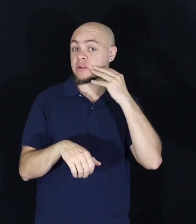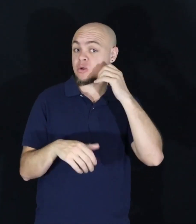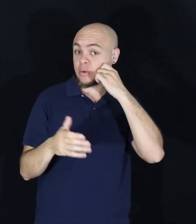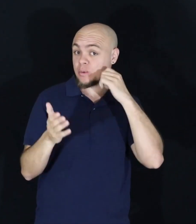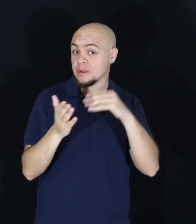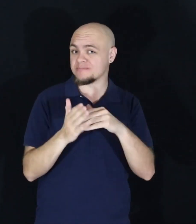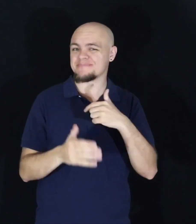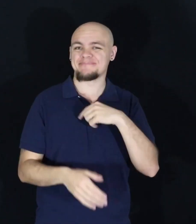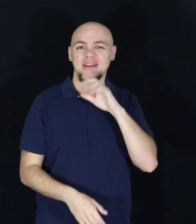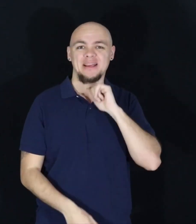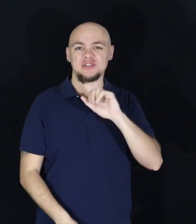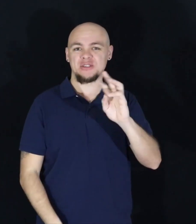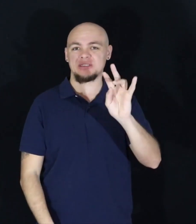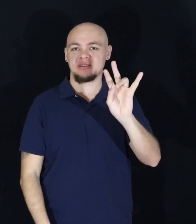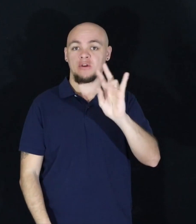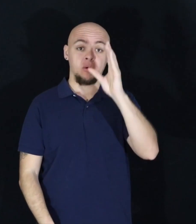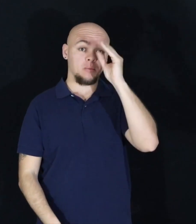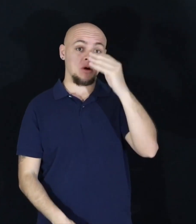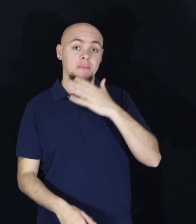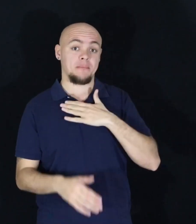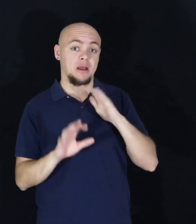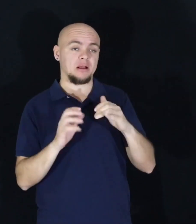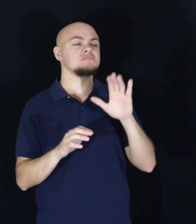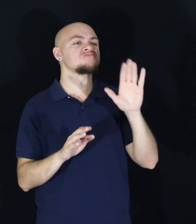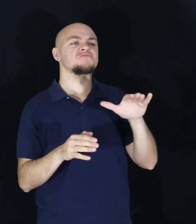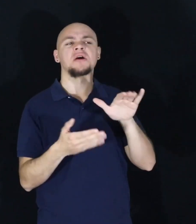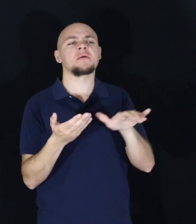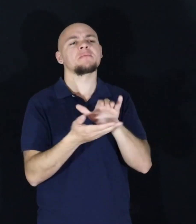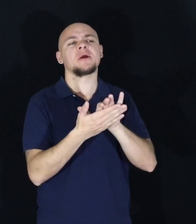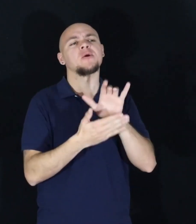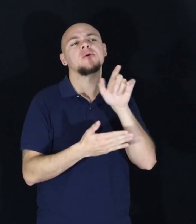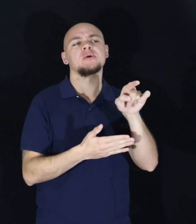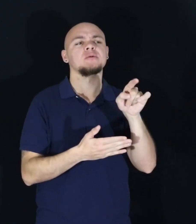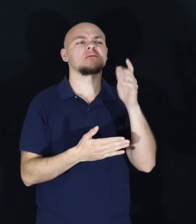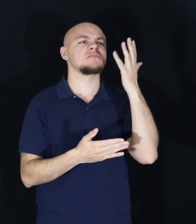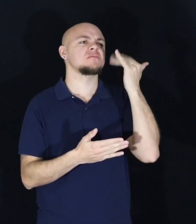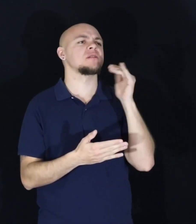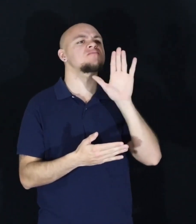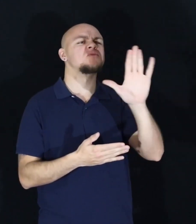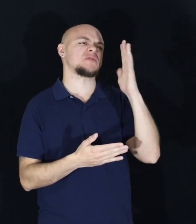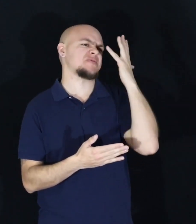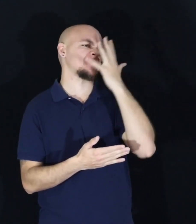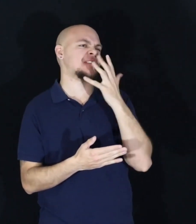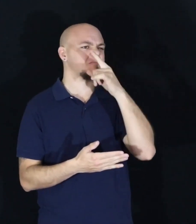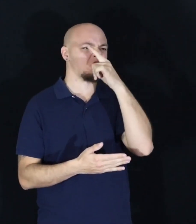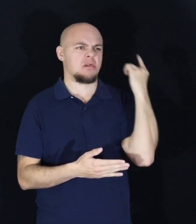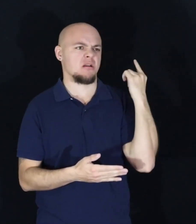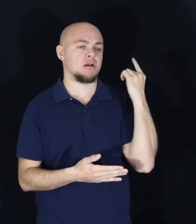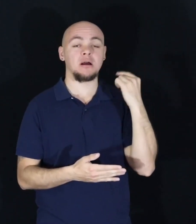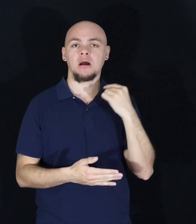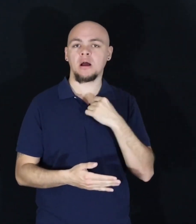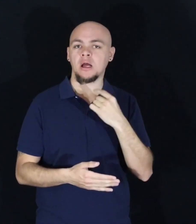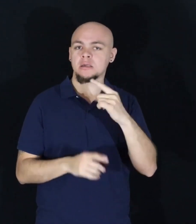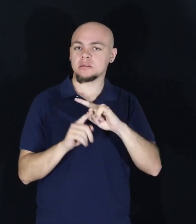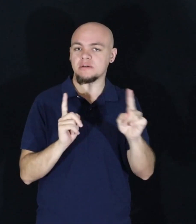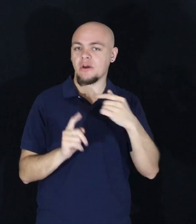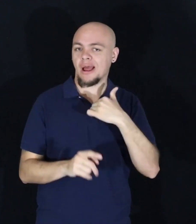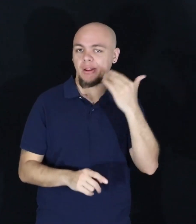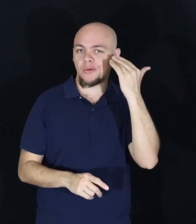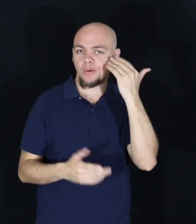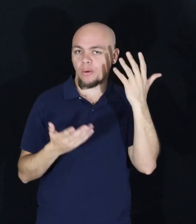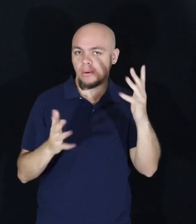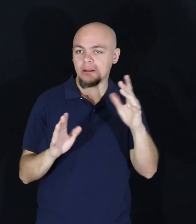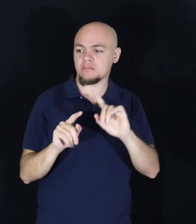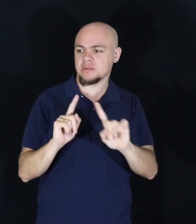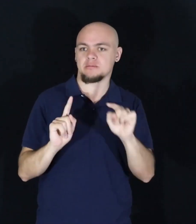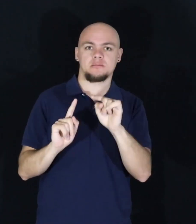just 7 years old, when a boy in my class told me that no one would ever marry me because of my black face. I always knew I was different, but this was the first time that it was really made clear to